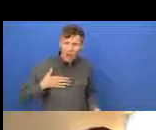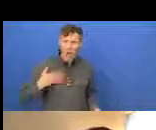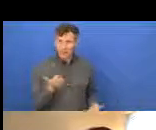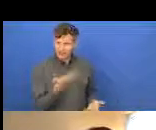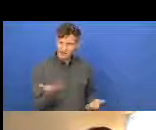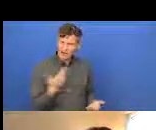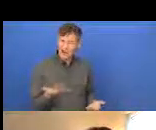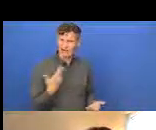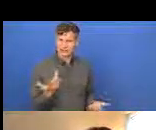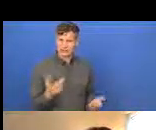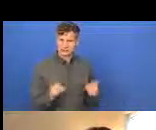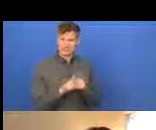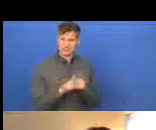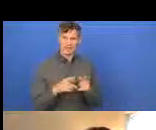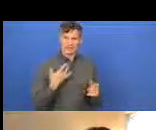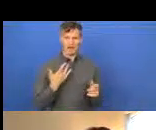social activities.